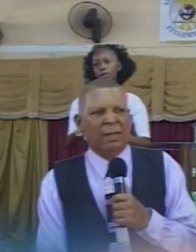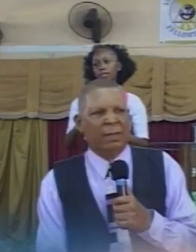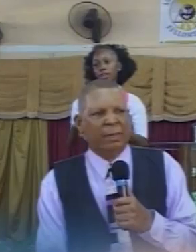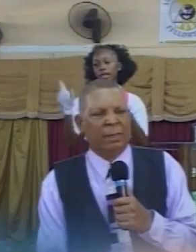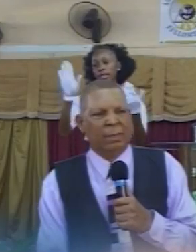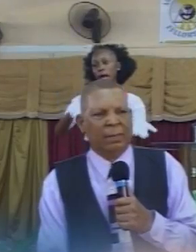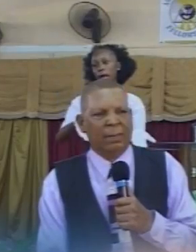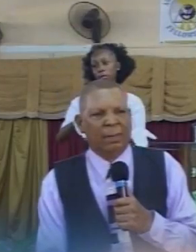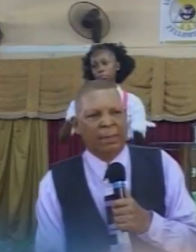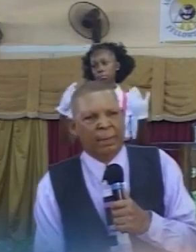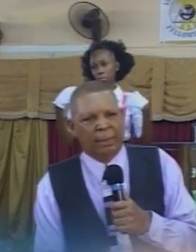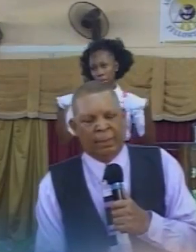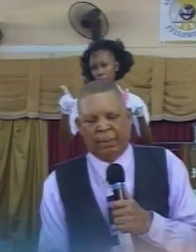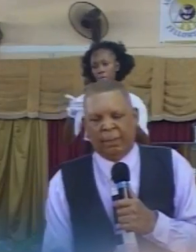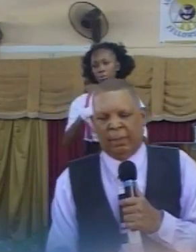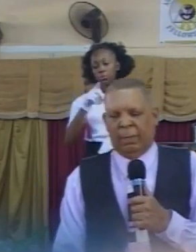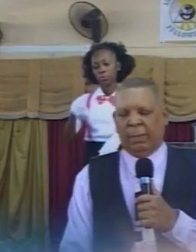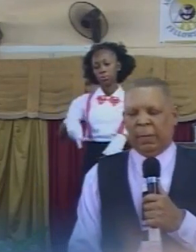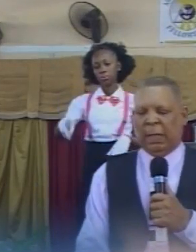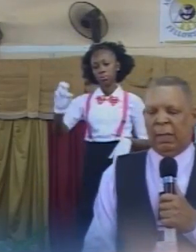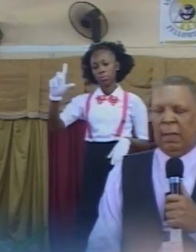hell.